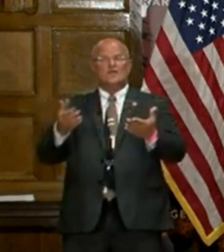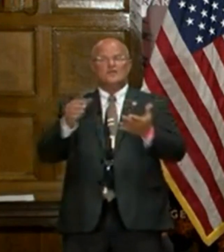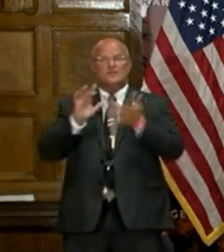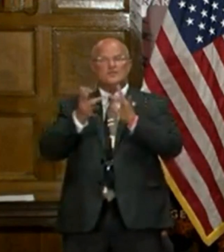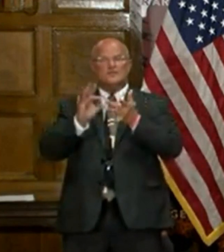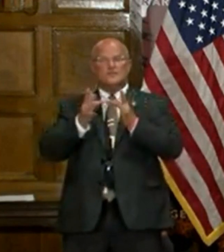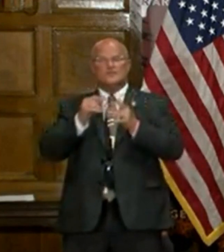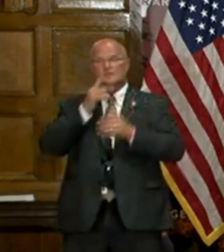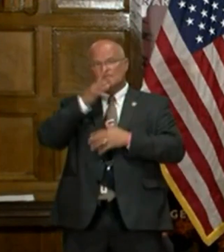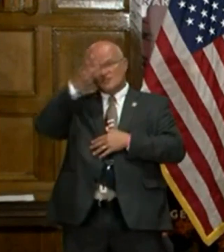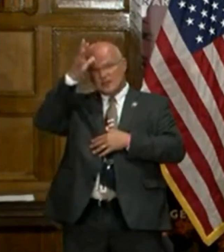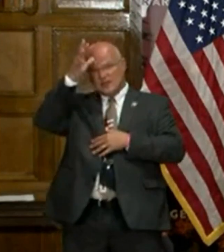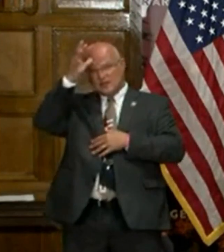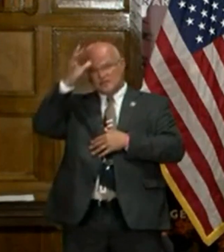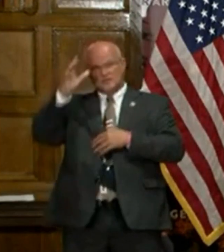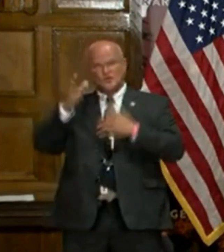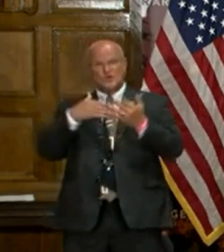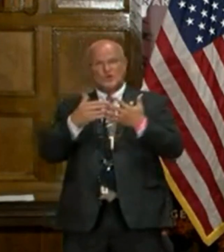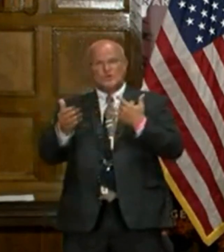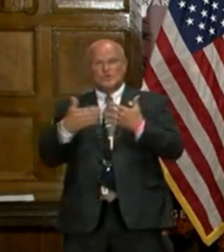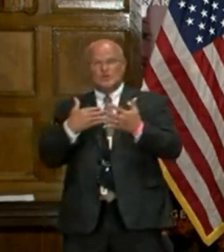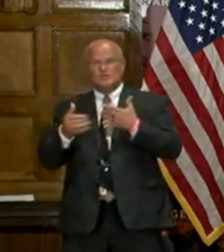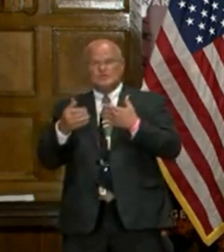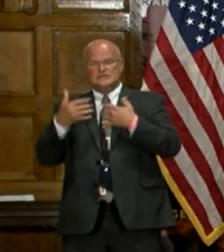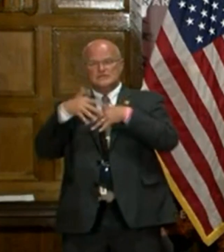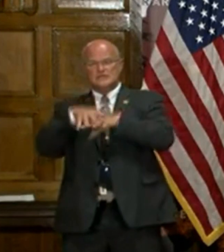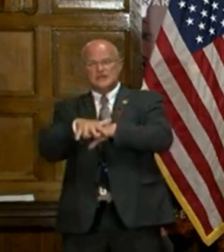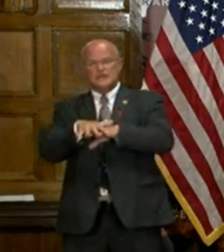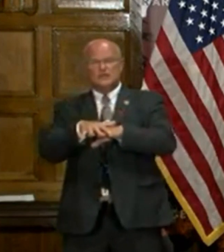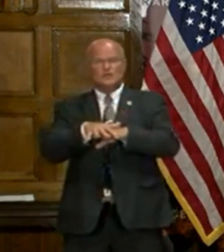options for parents, whether it's a hybrid or 5-day-a-week?